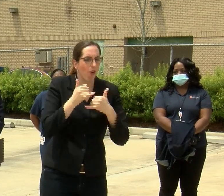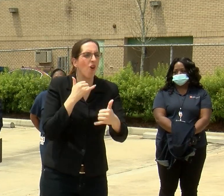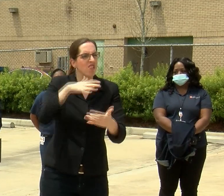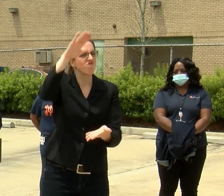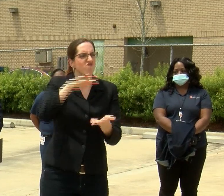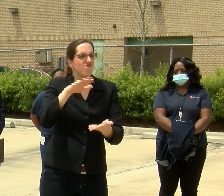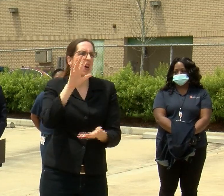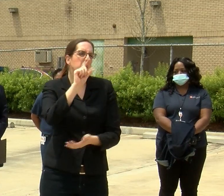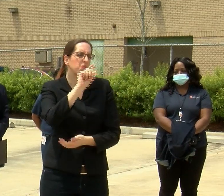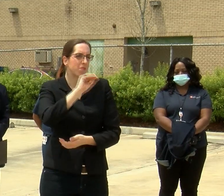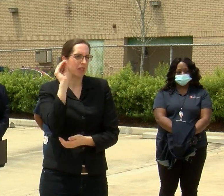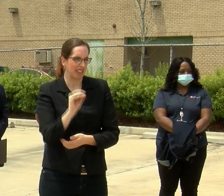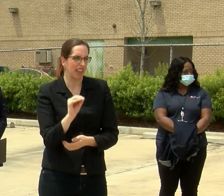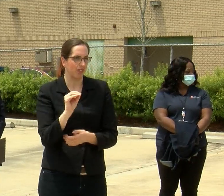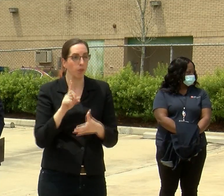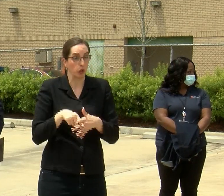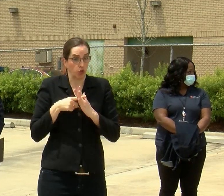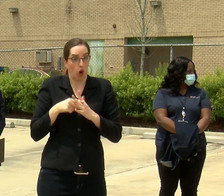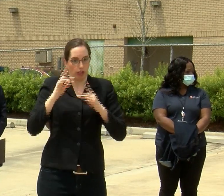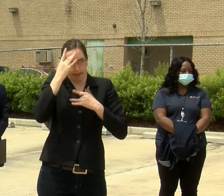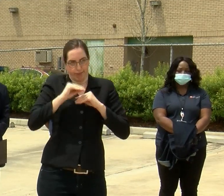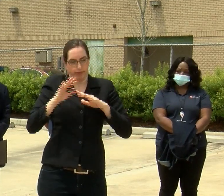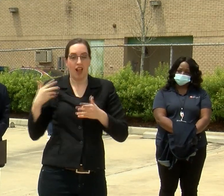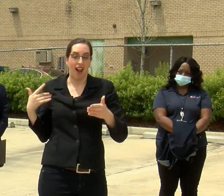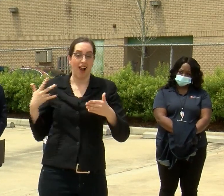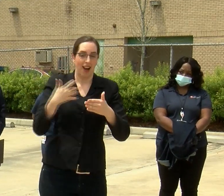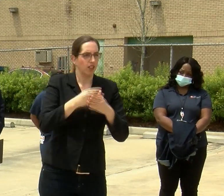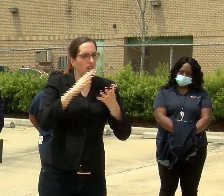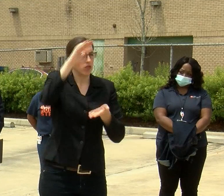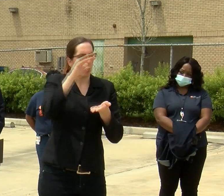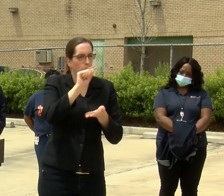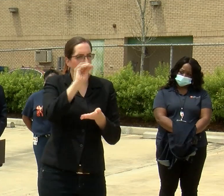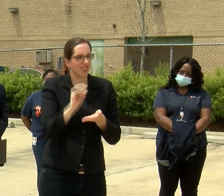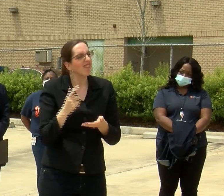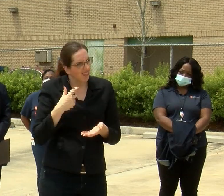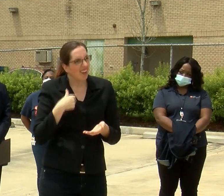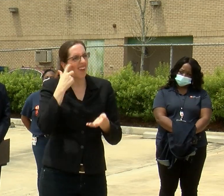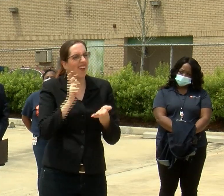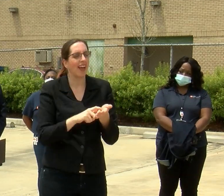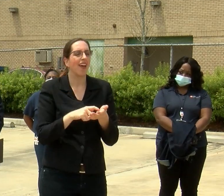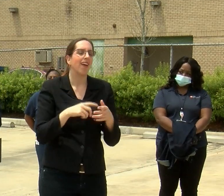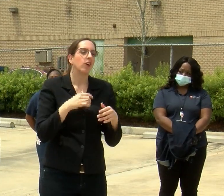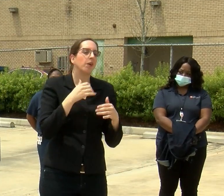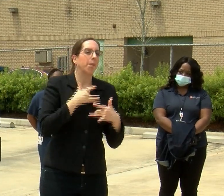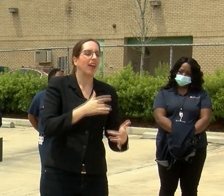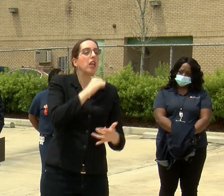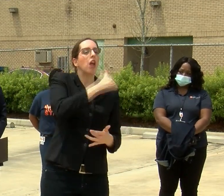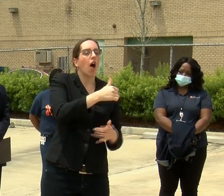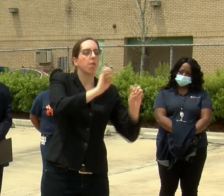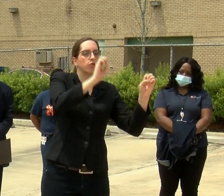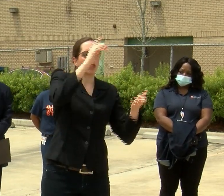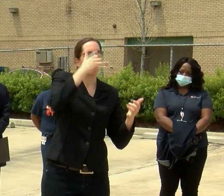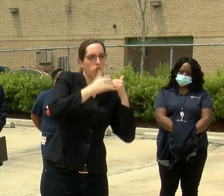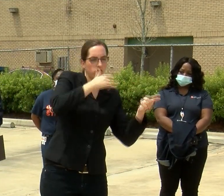about 20% since the beginning of this whole thing. But more concerning to me, as we look at the data, most of those seem to be the non-emergent calls have dropped off.